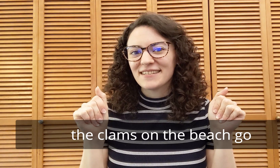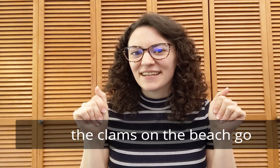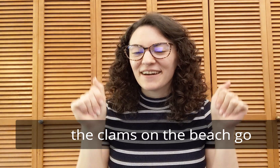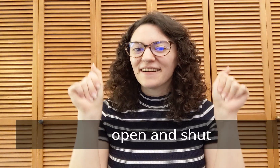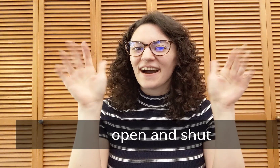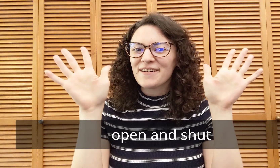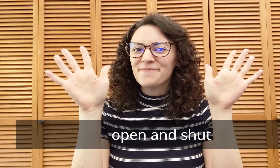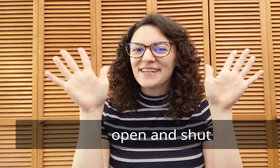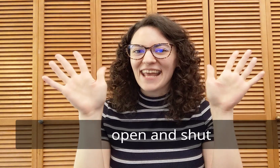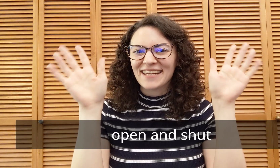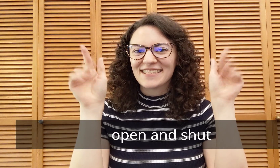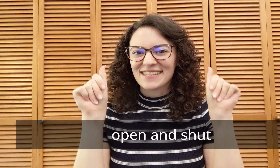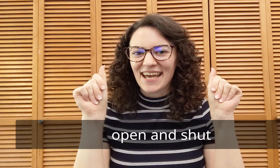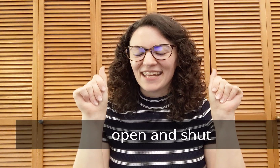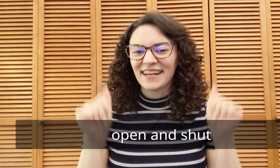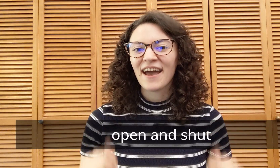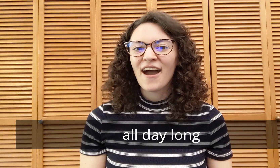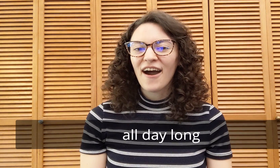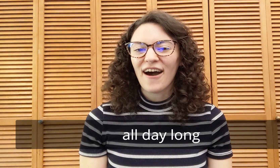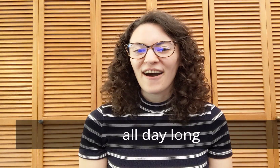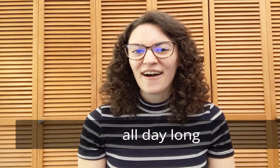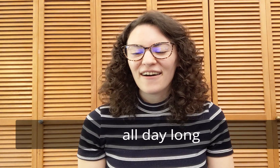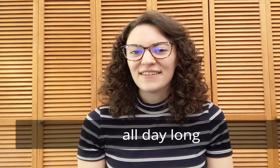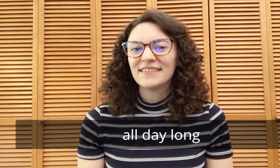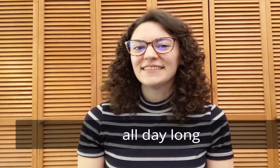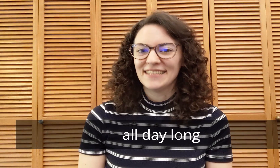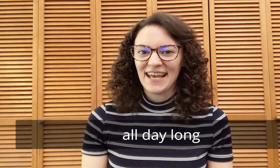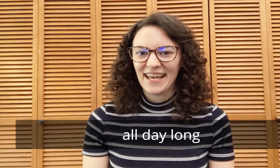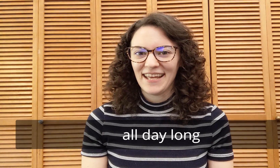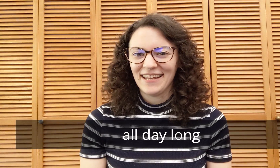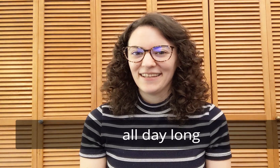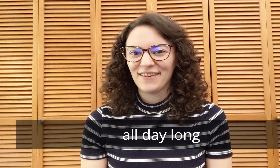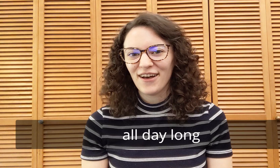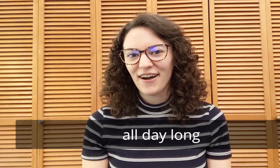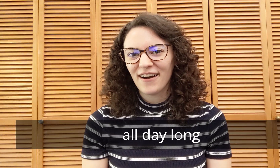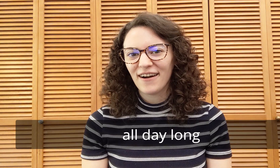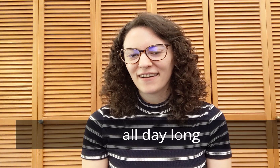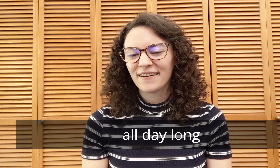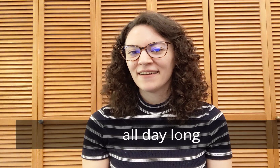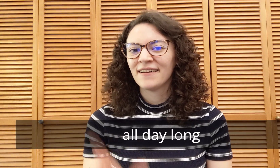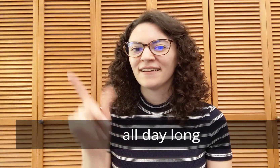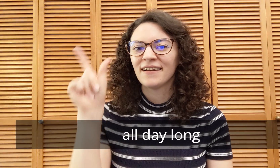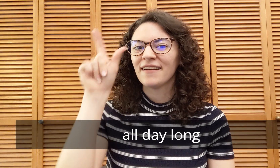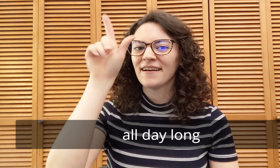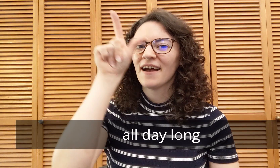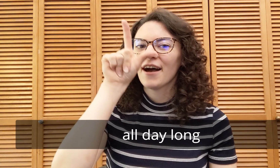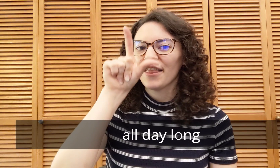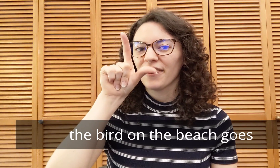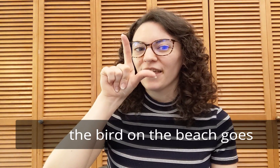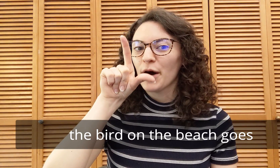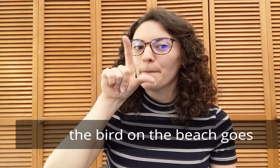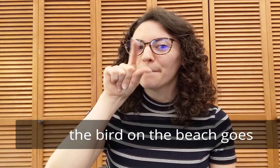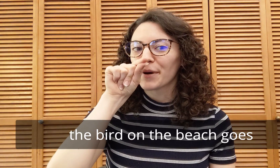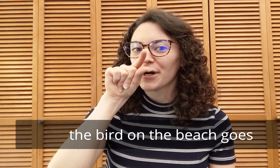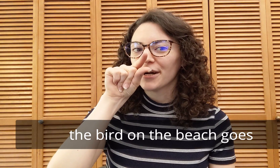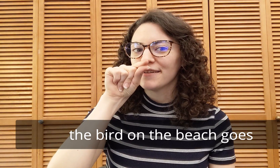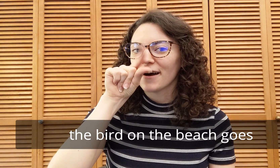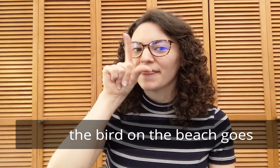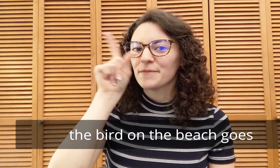go open and shut all day long. The bird on the